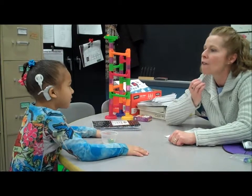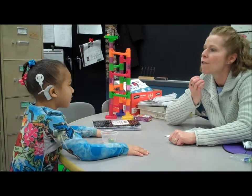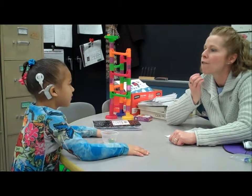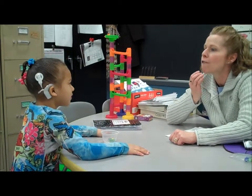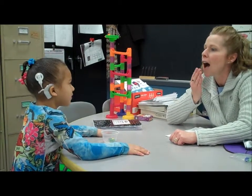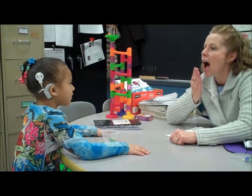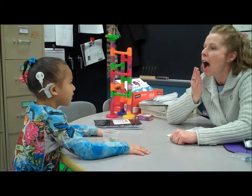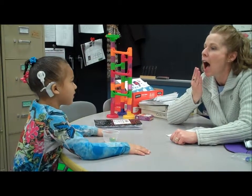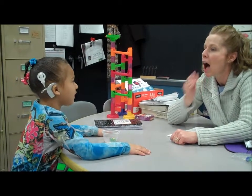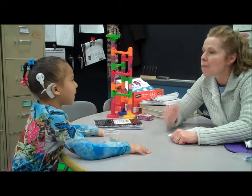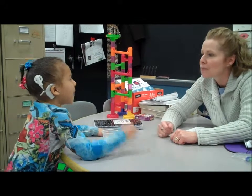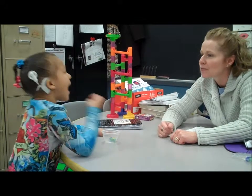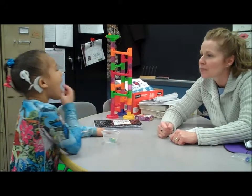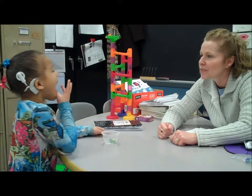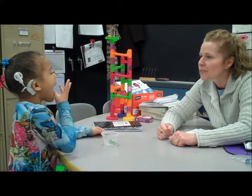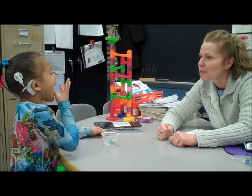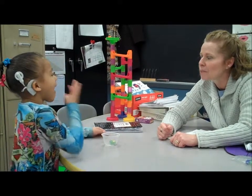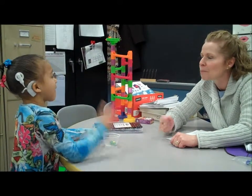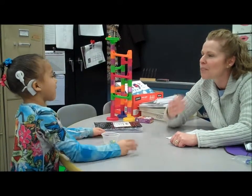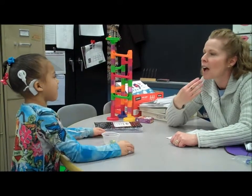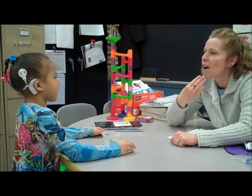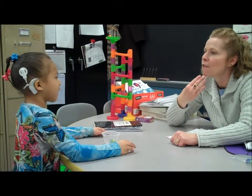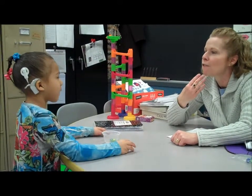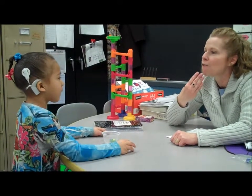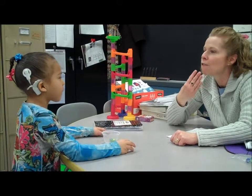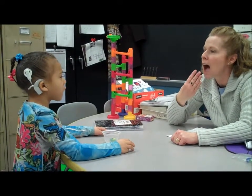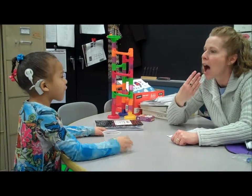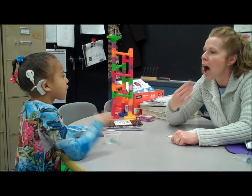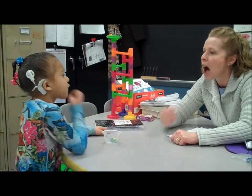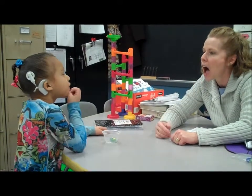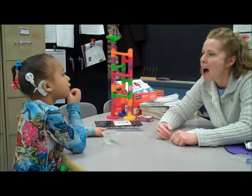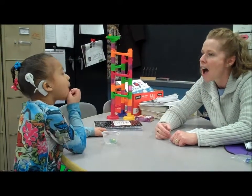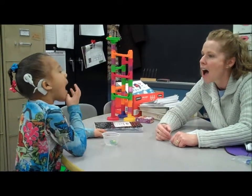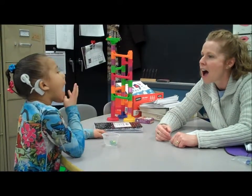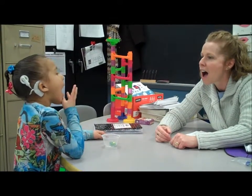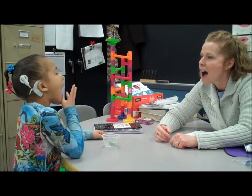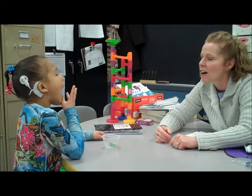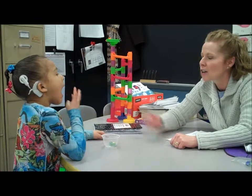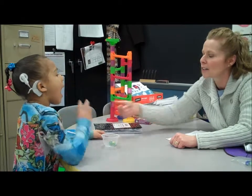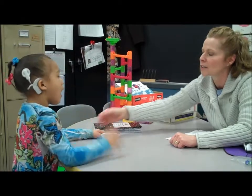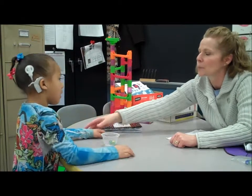Fa. Fa. Fa. Fa. Fa. Fa.